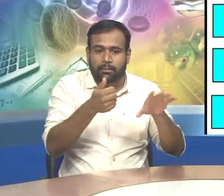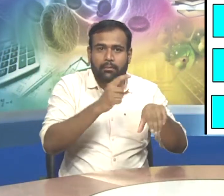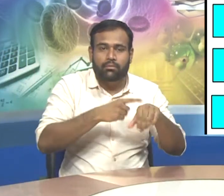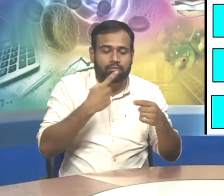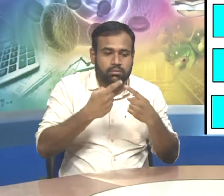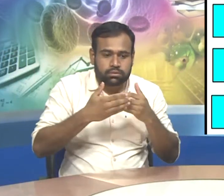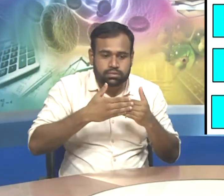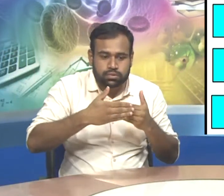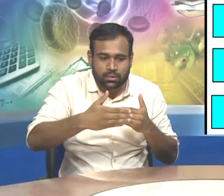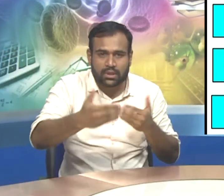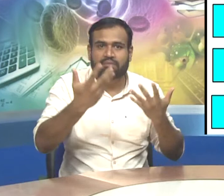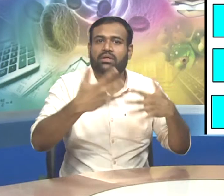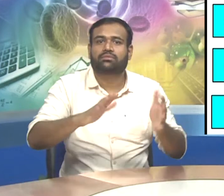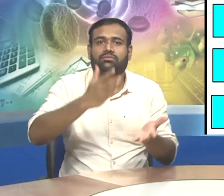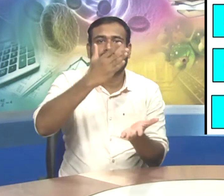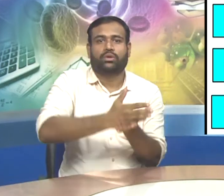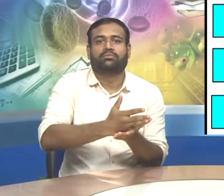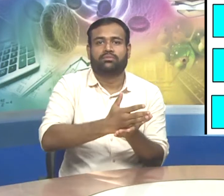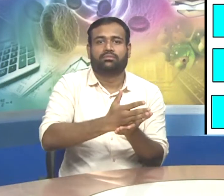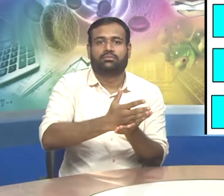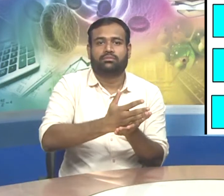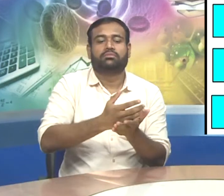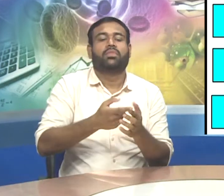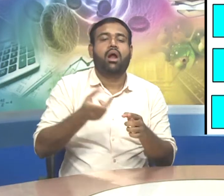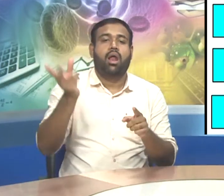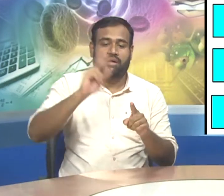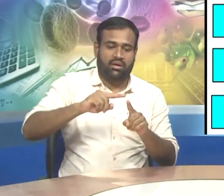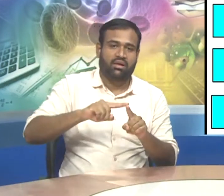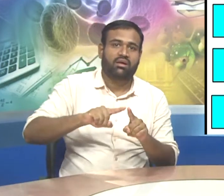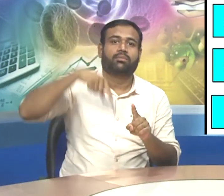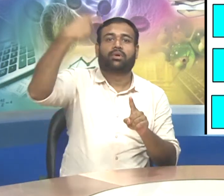or state legislature without dissolving it.